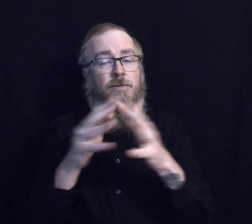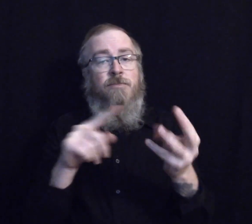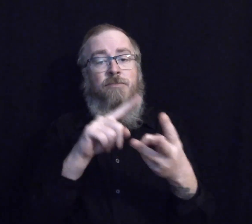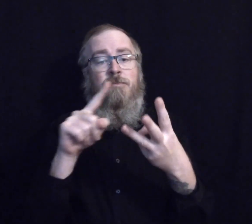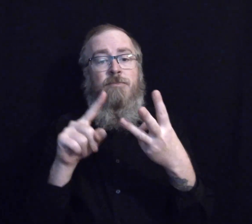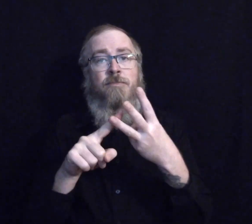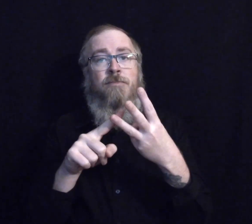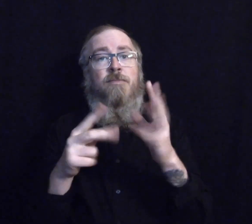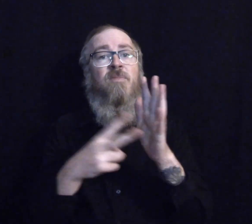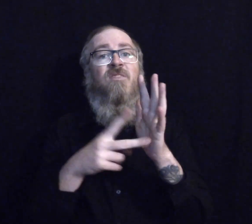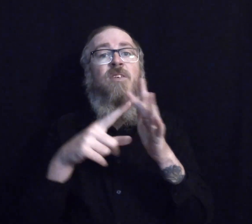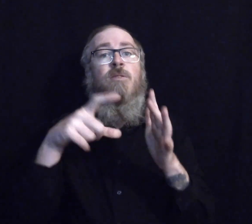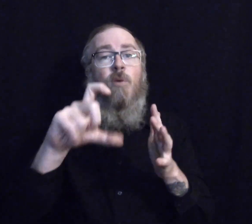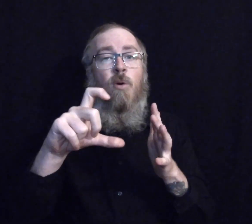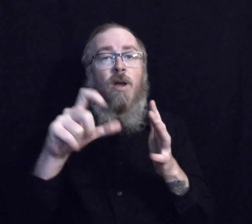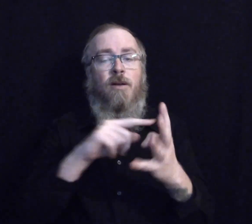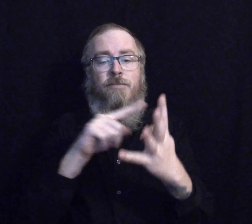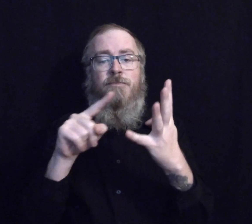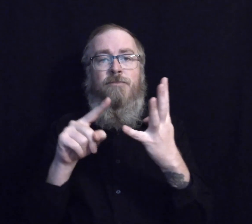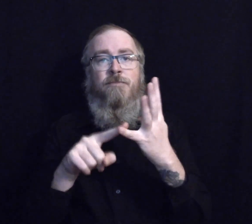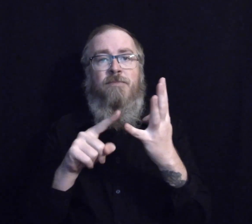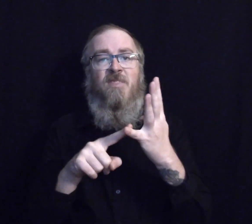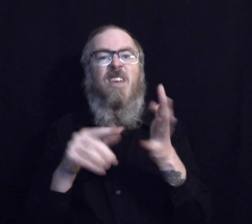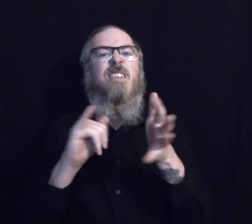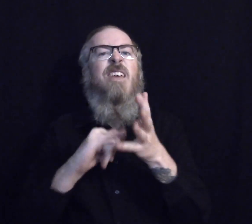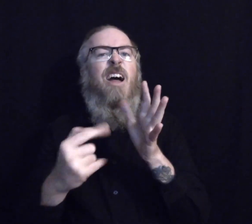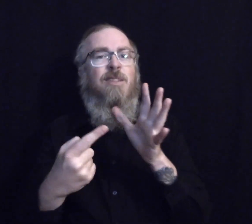Victoria, and South Australia.